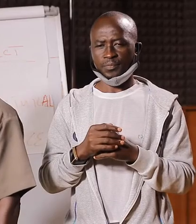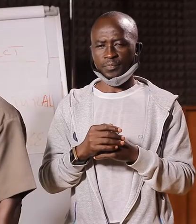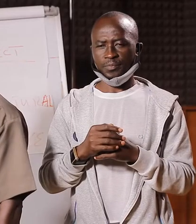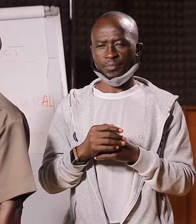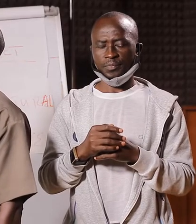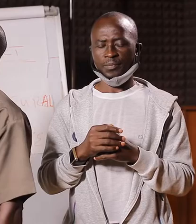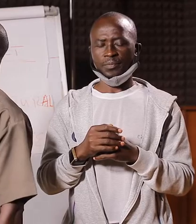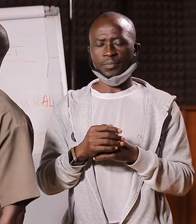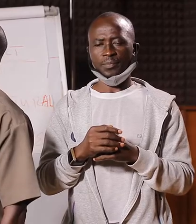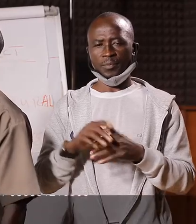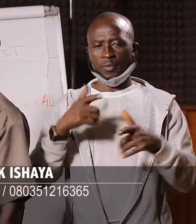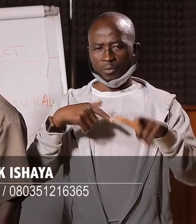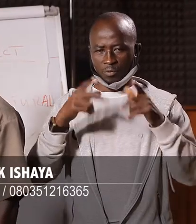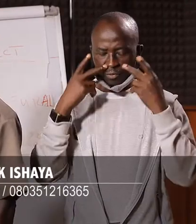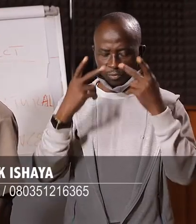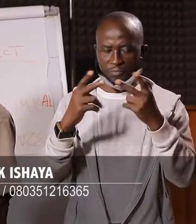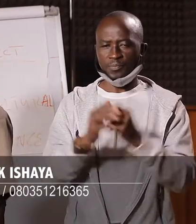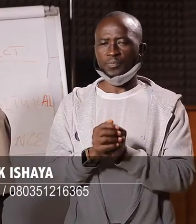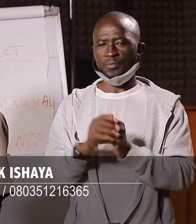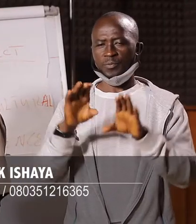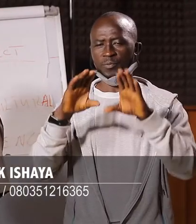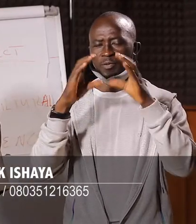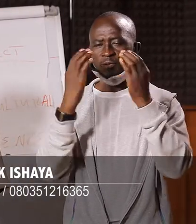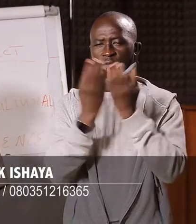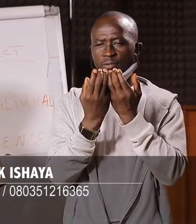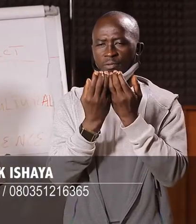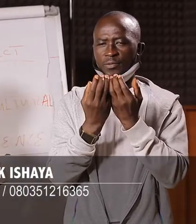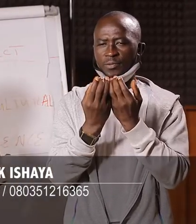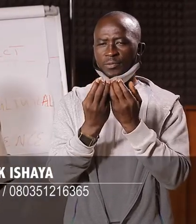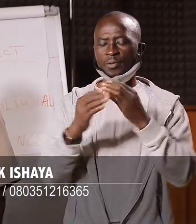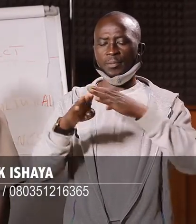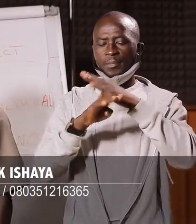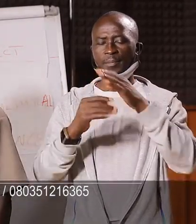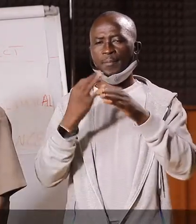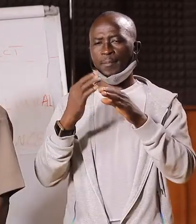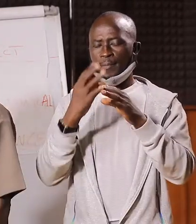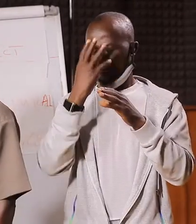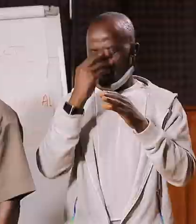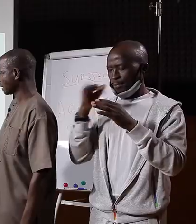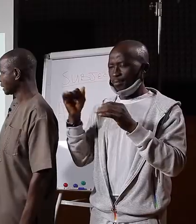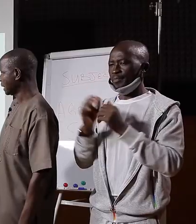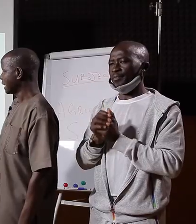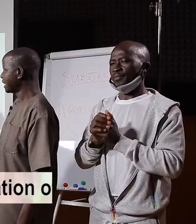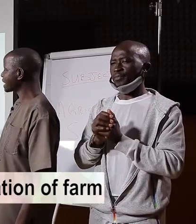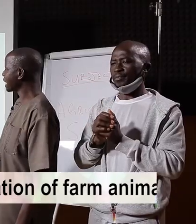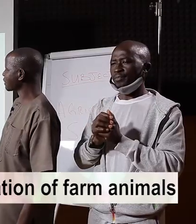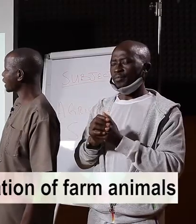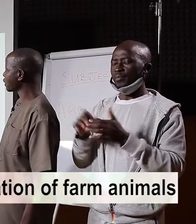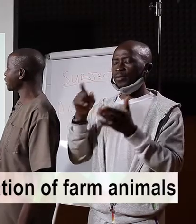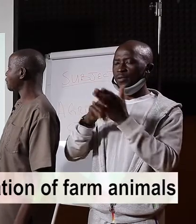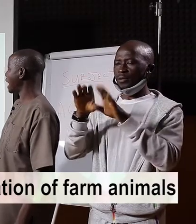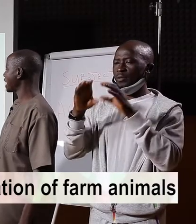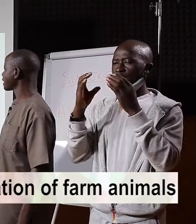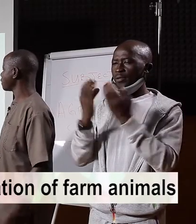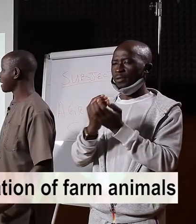Then, let us see the classification based on habitats. This